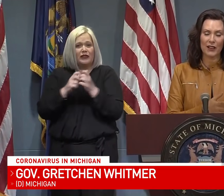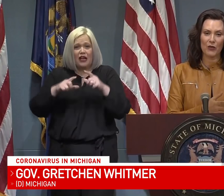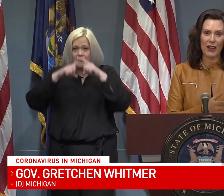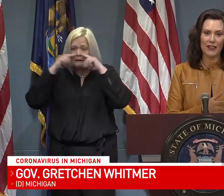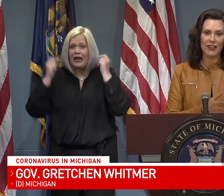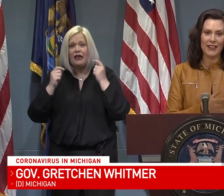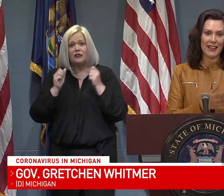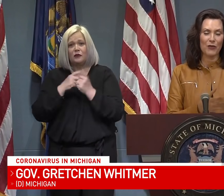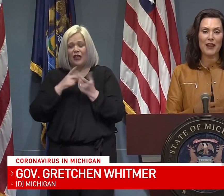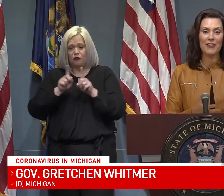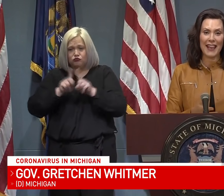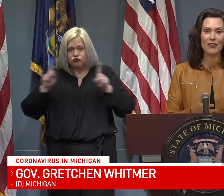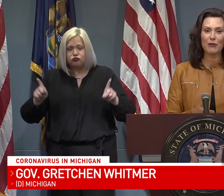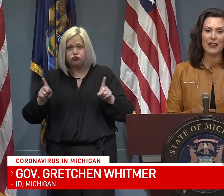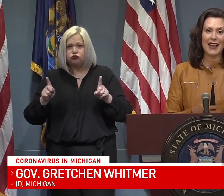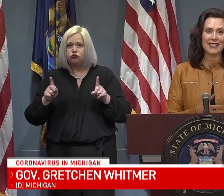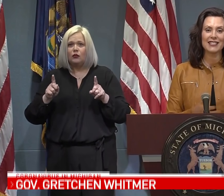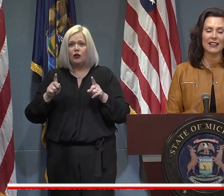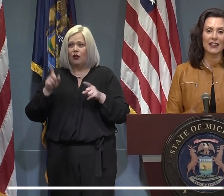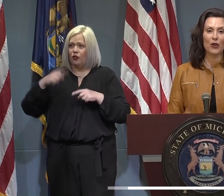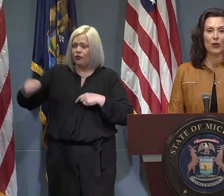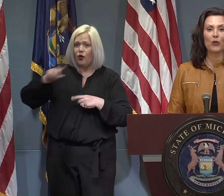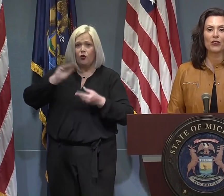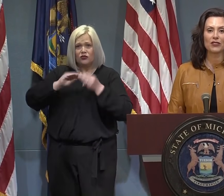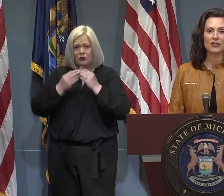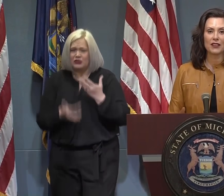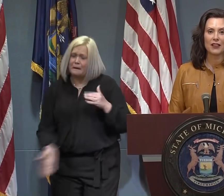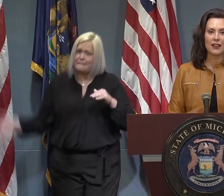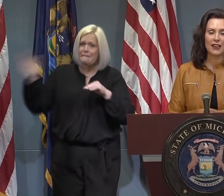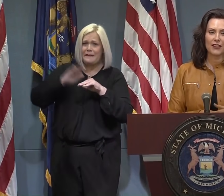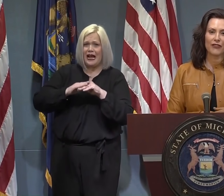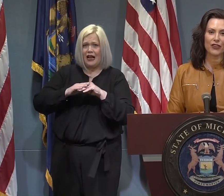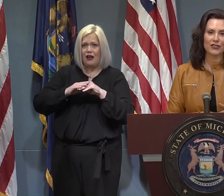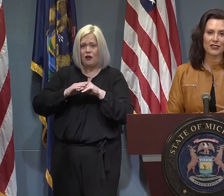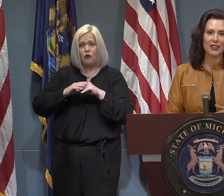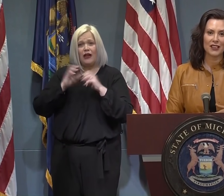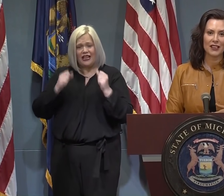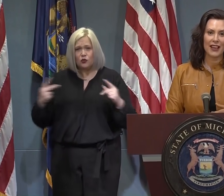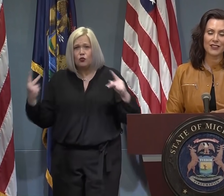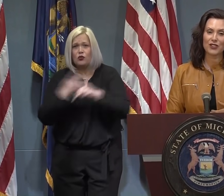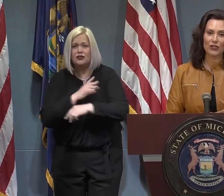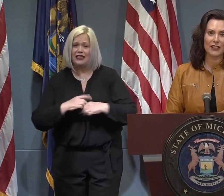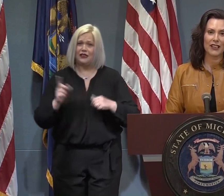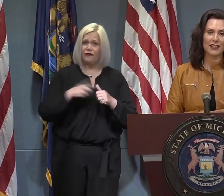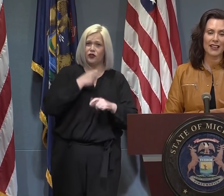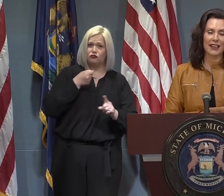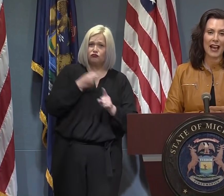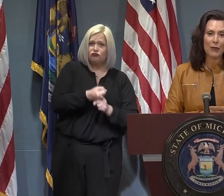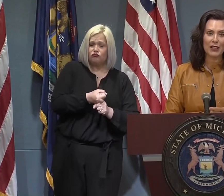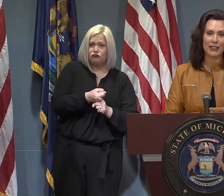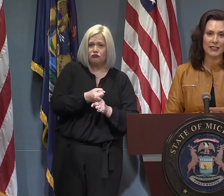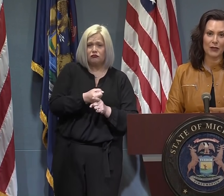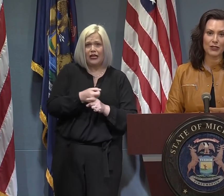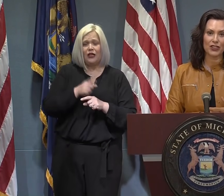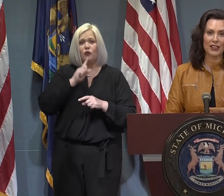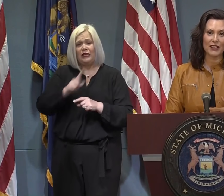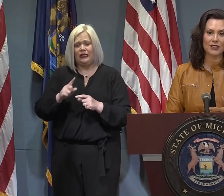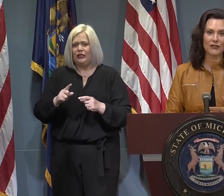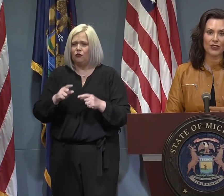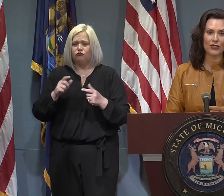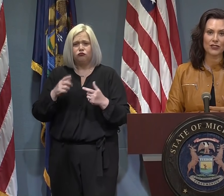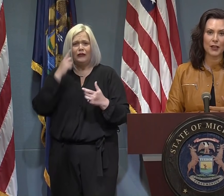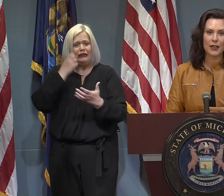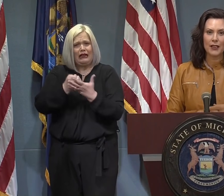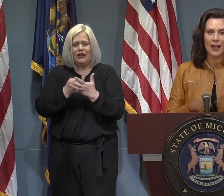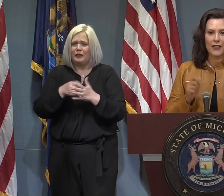a second wave. And that wave can be as deadly or worse than the first. and certainly as economically damaging as